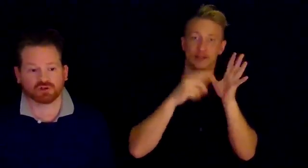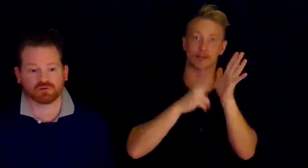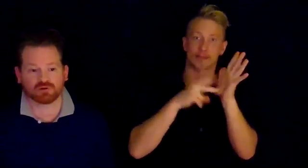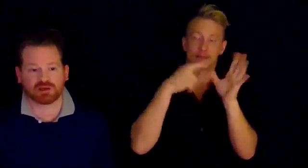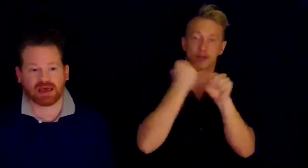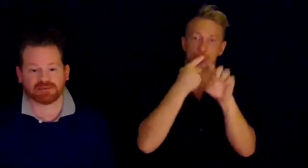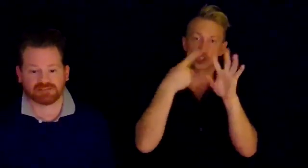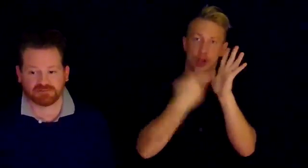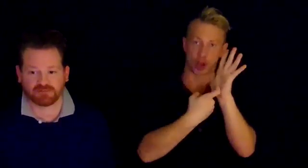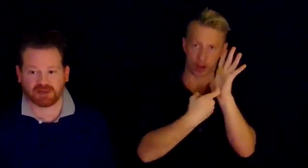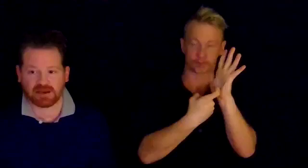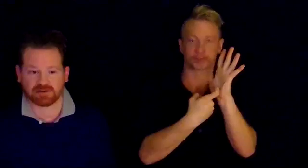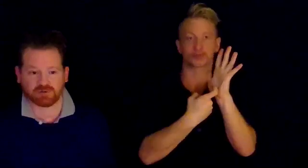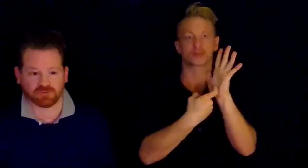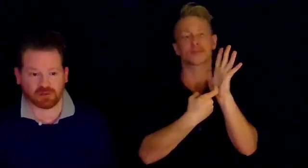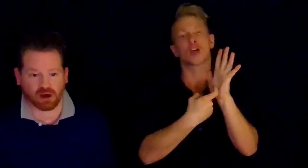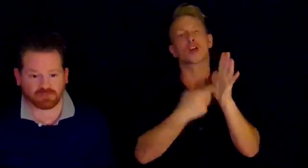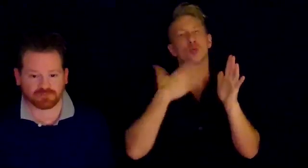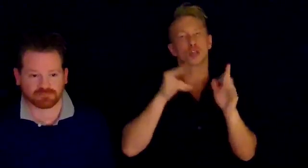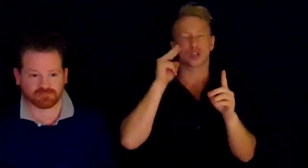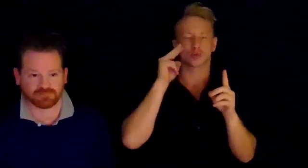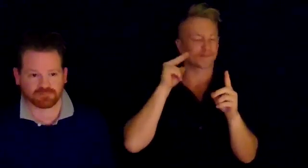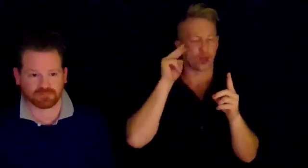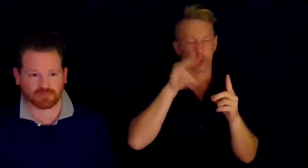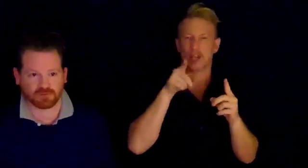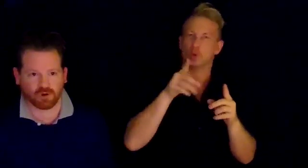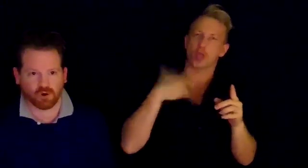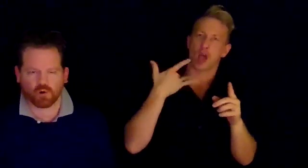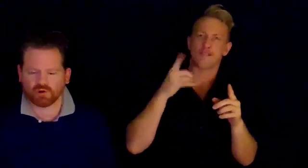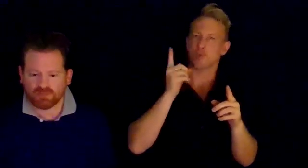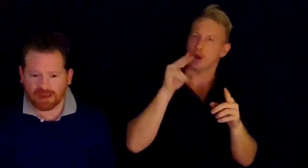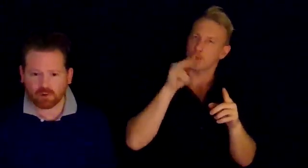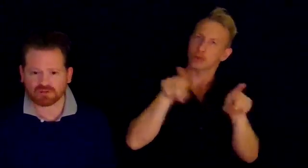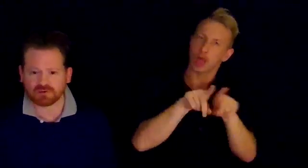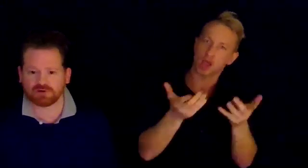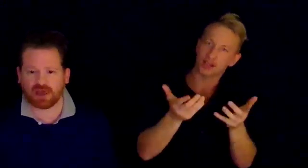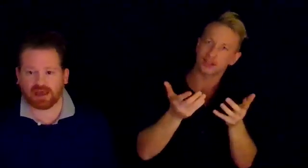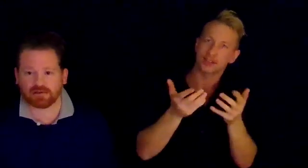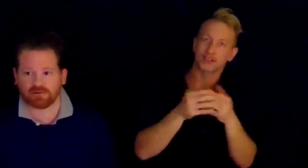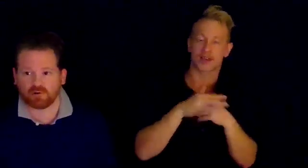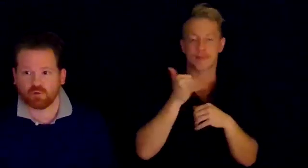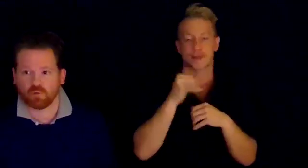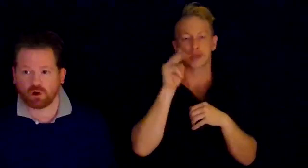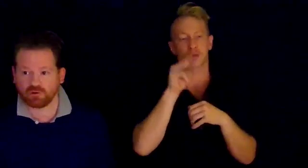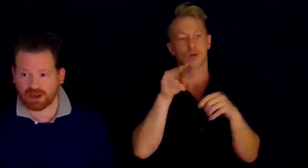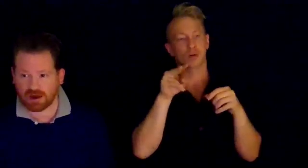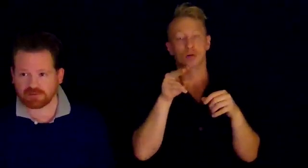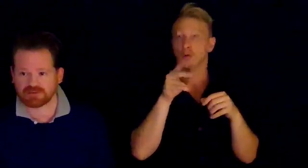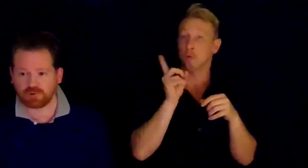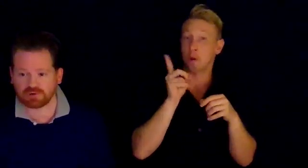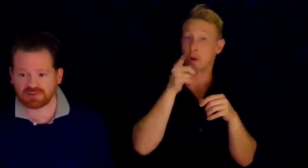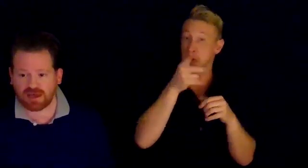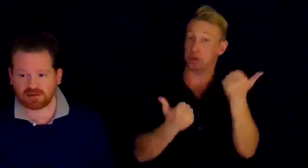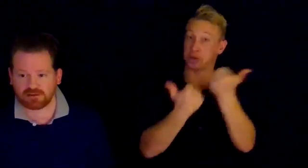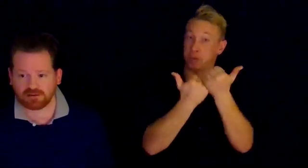would want to look at different areas of your life. You may want to look at what your